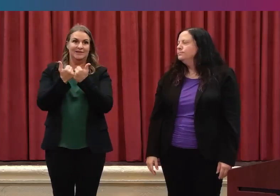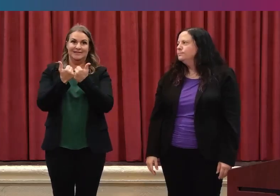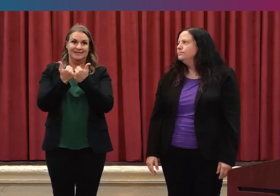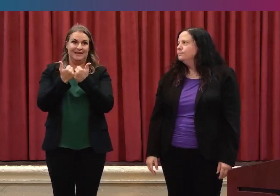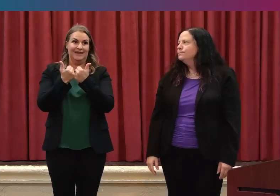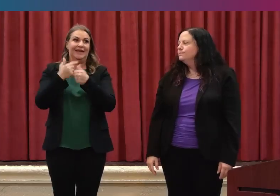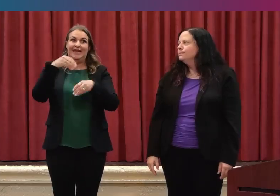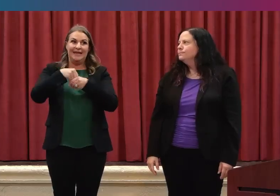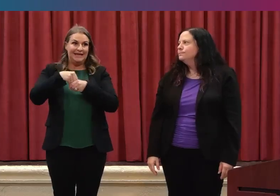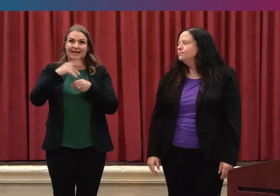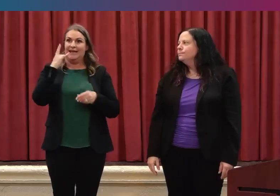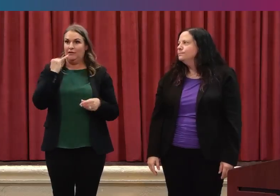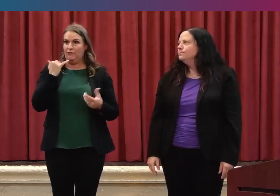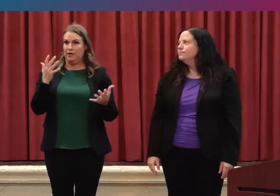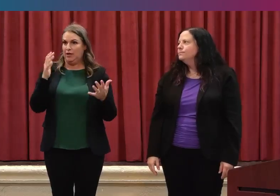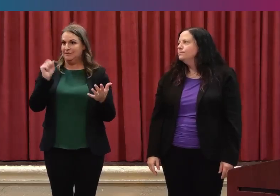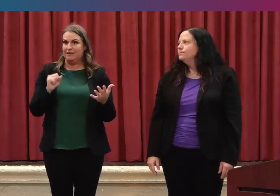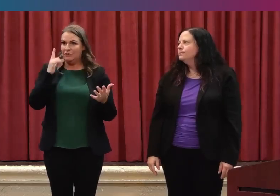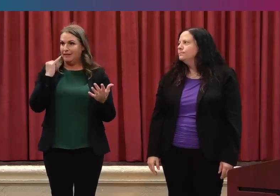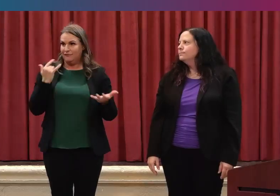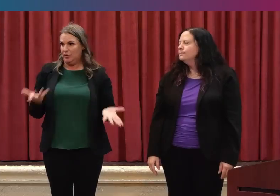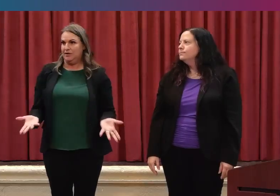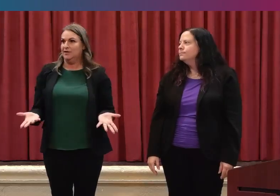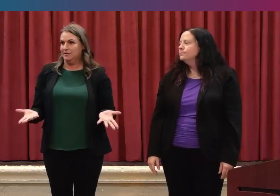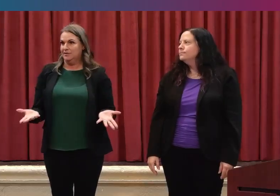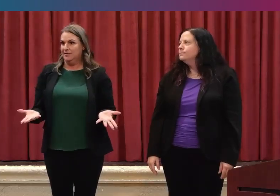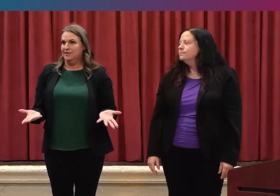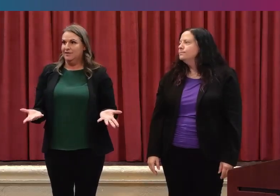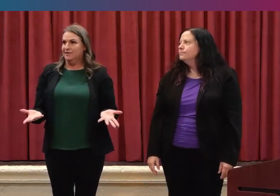longest ongoing interpreter agency in Southern California.